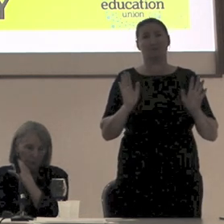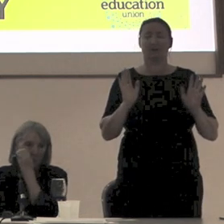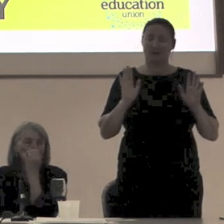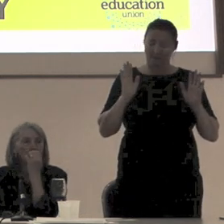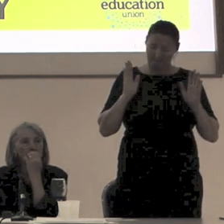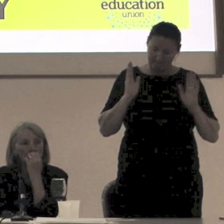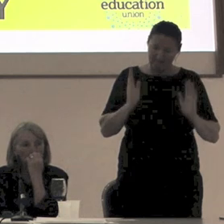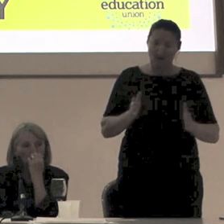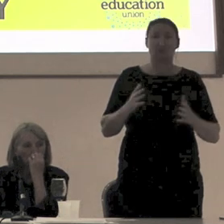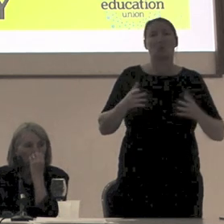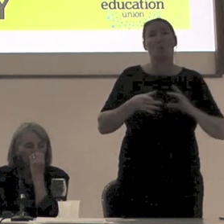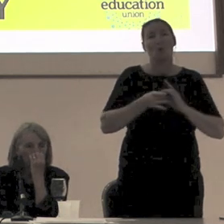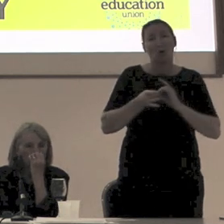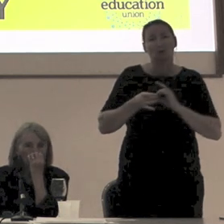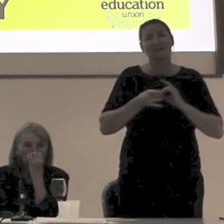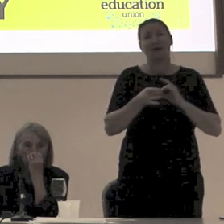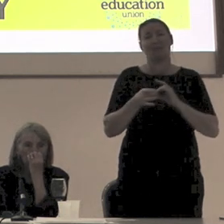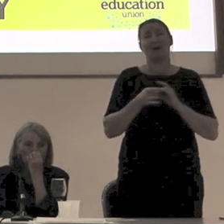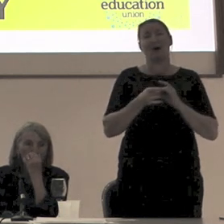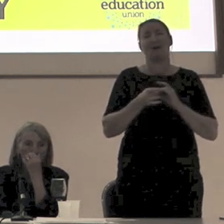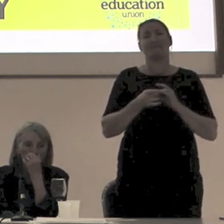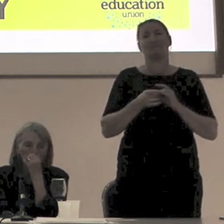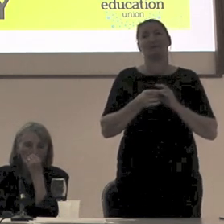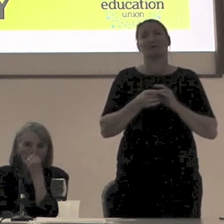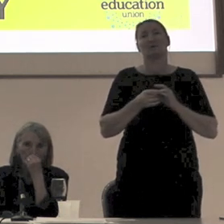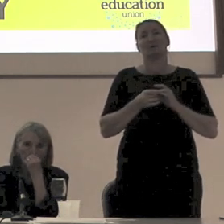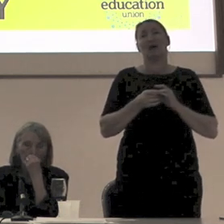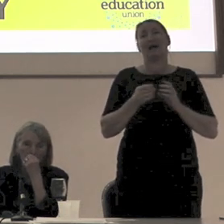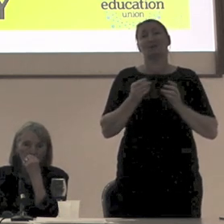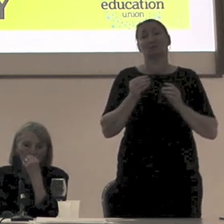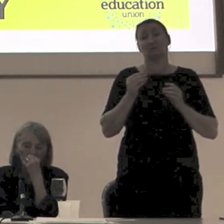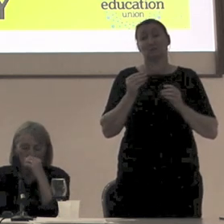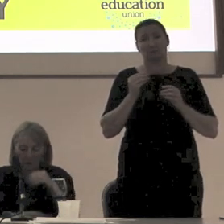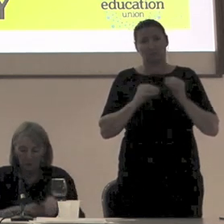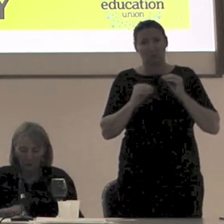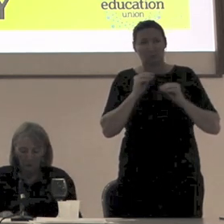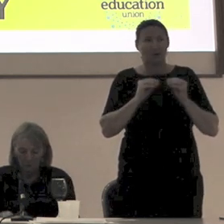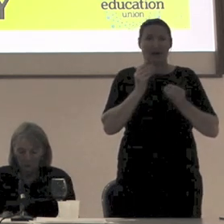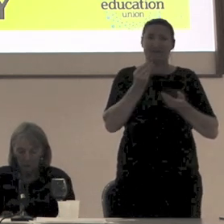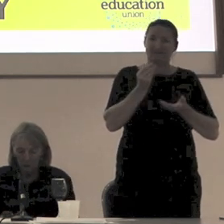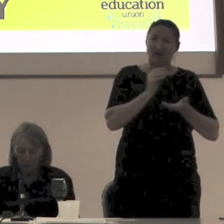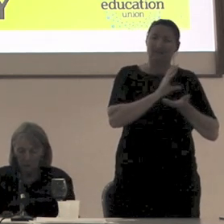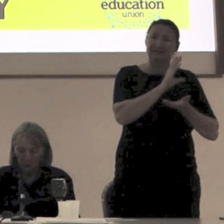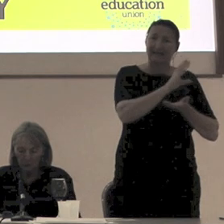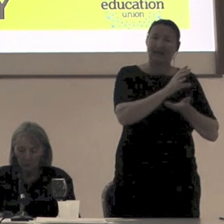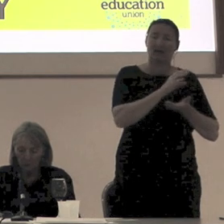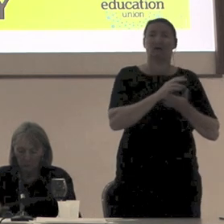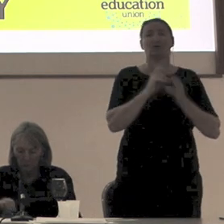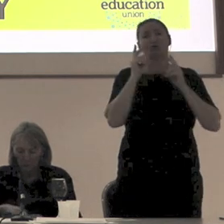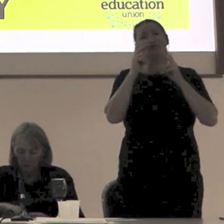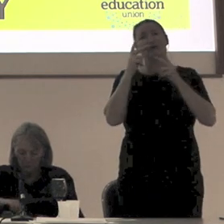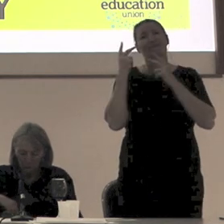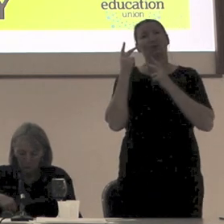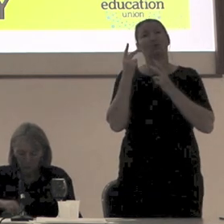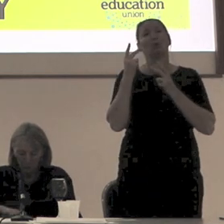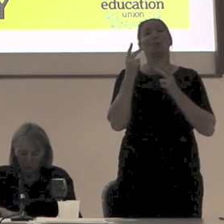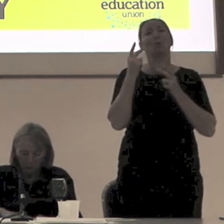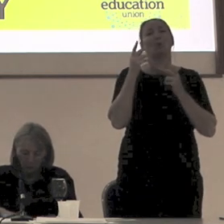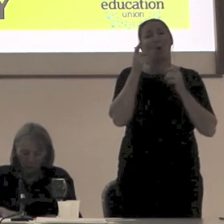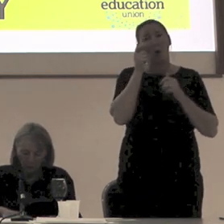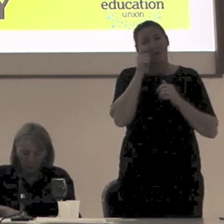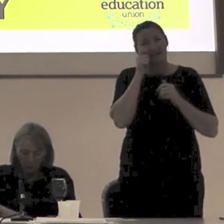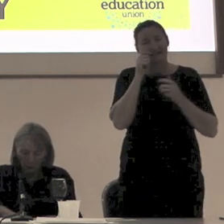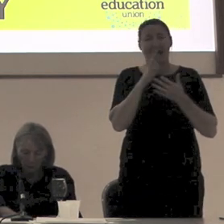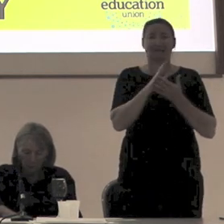the sector to oppose the funding cuts, replace Ofsted, review the current curriculum offer and